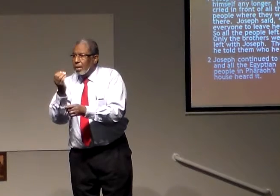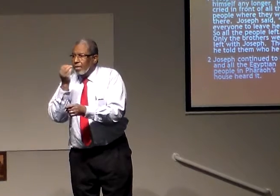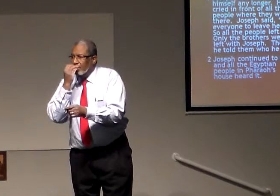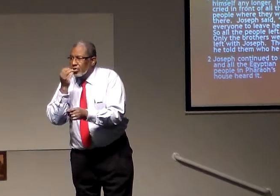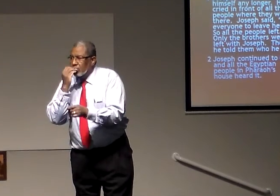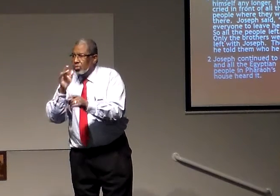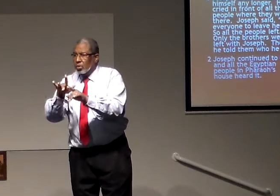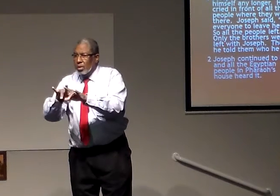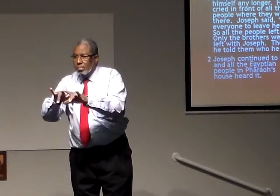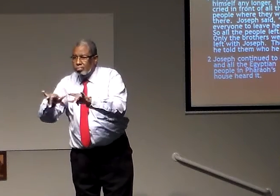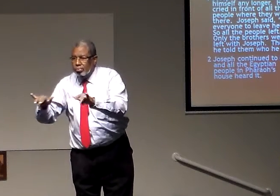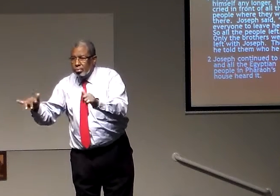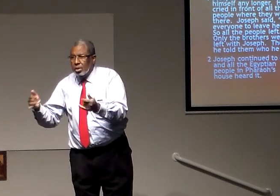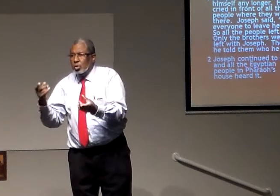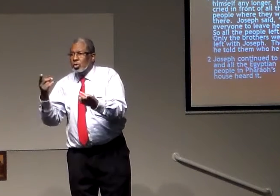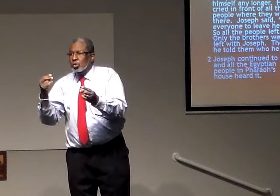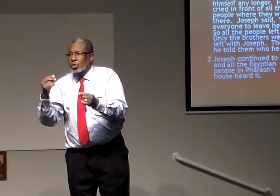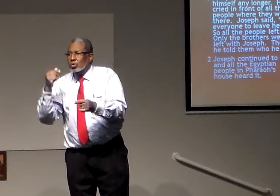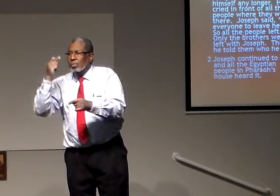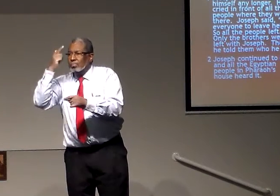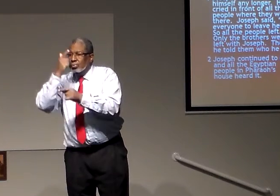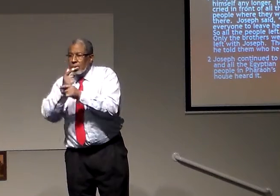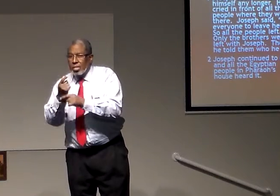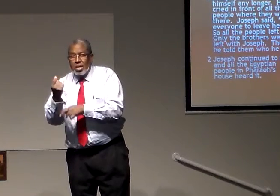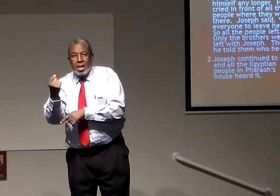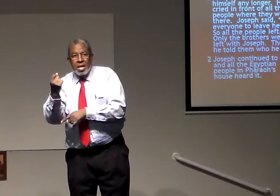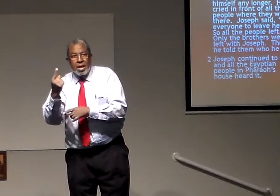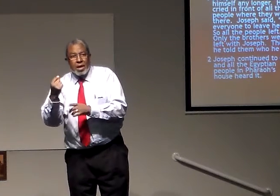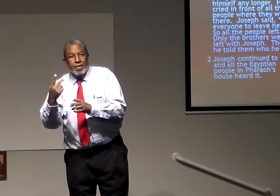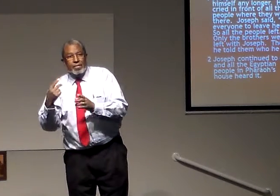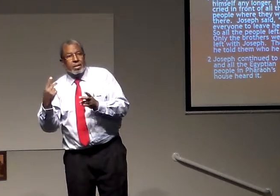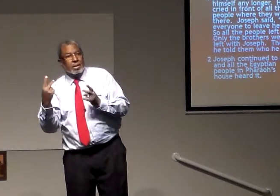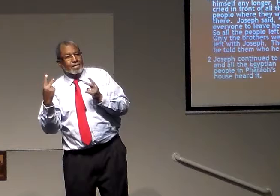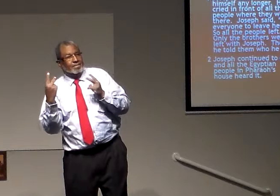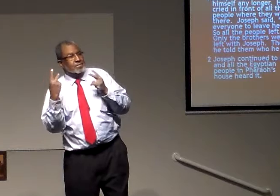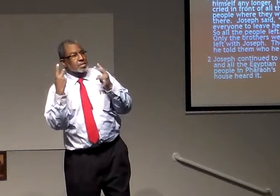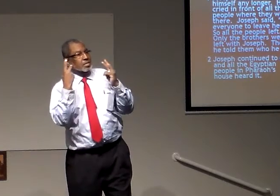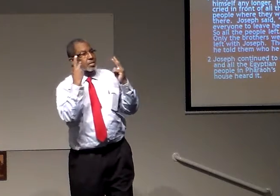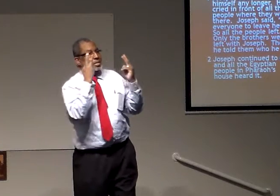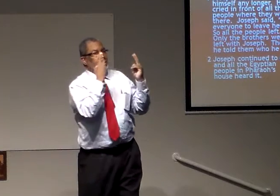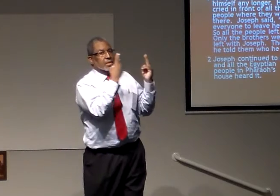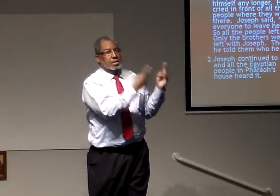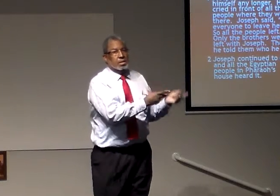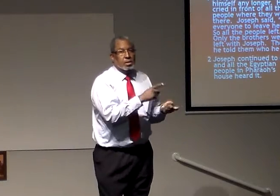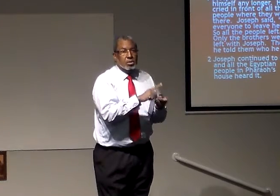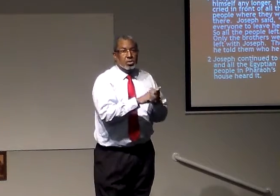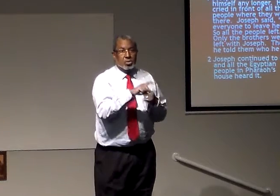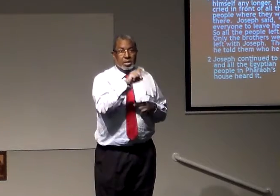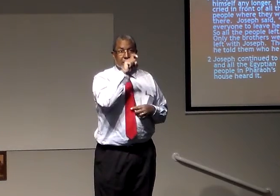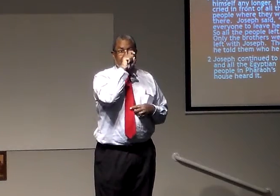You know, the plant, the food, and everything, they were dying. So what do? They went and